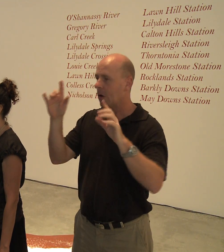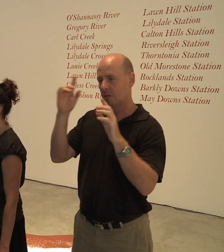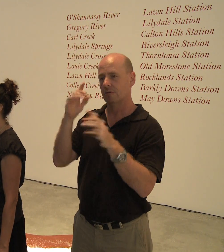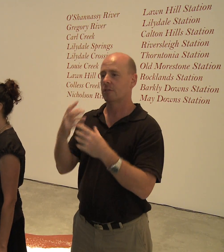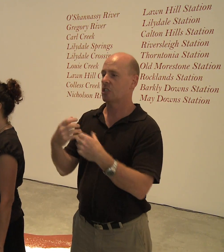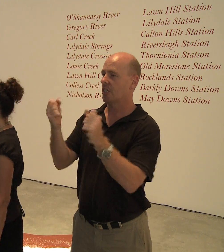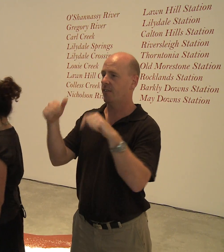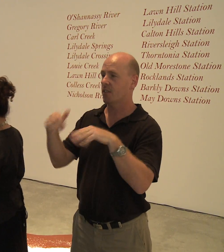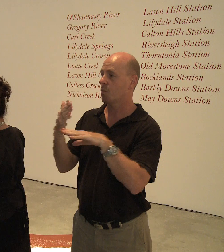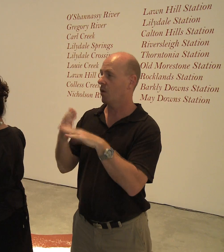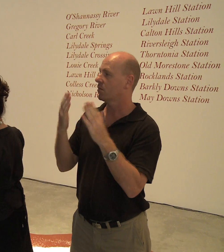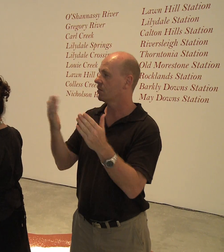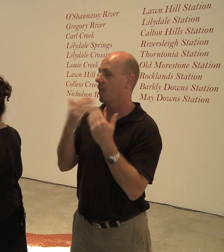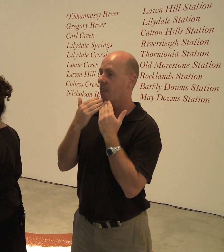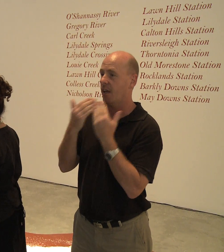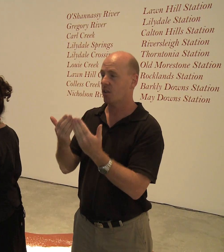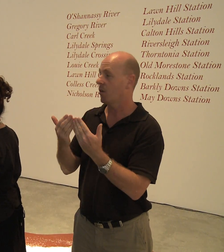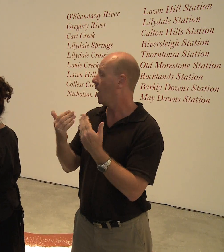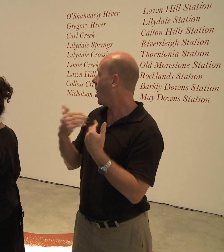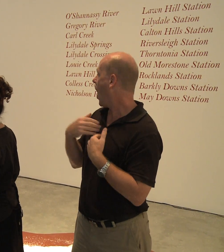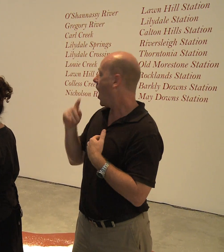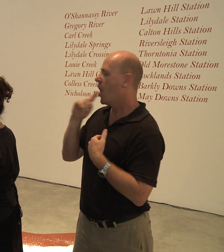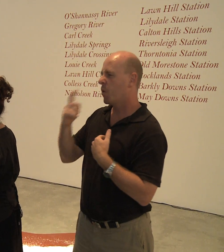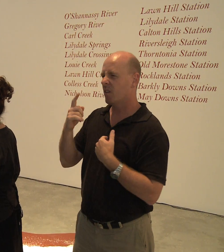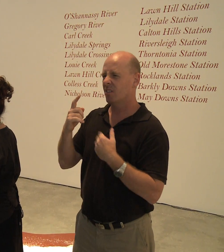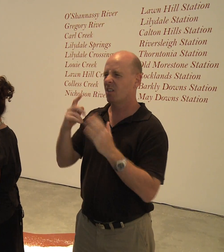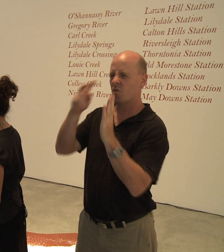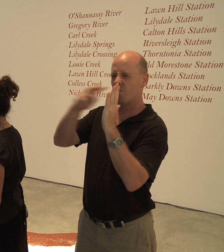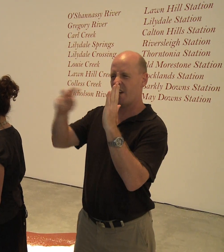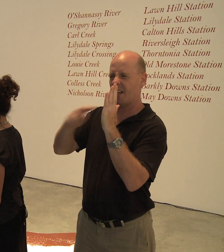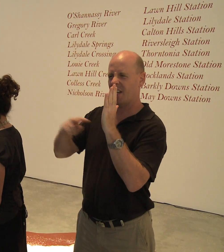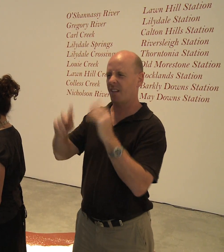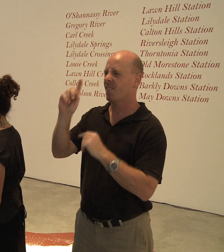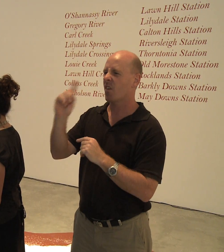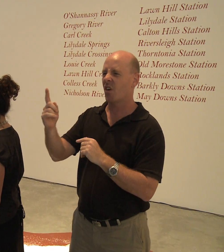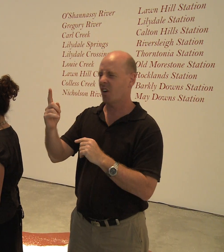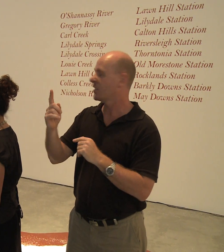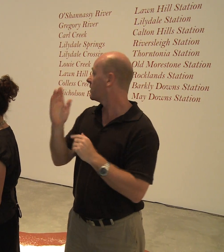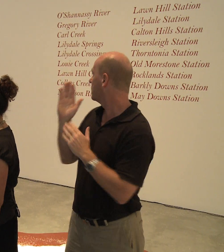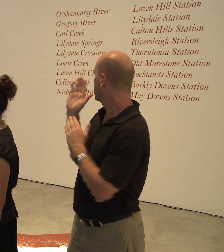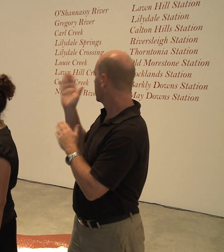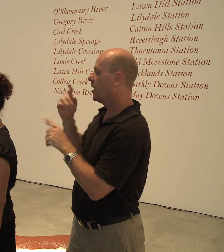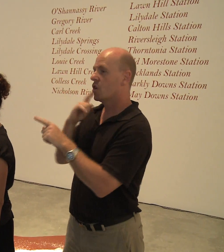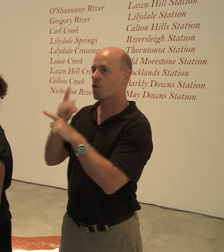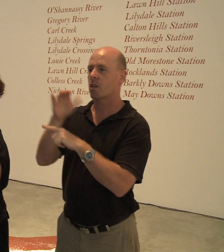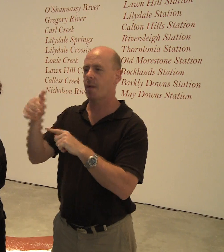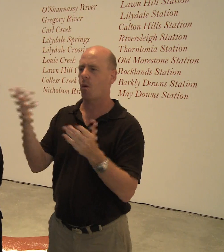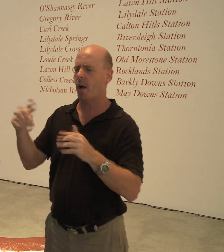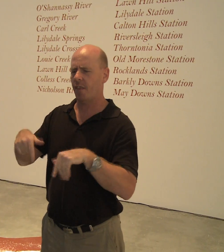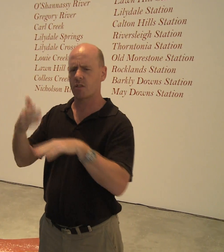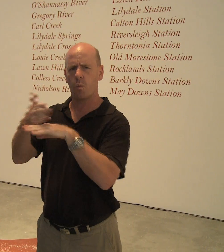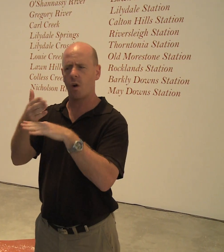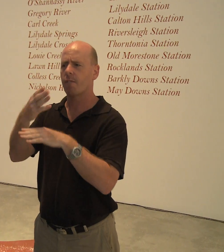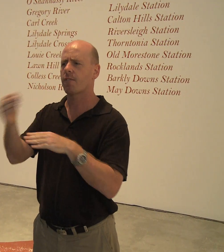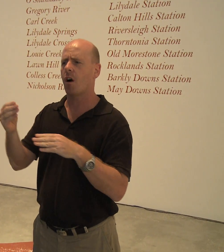work. Okay, I'm going to do a little bit of reading first that talks about where this work originated from, and